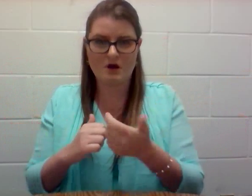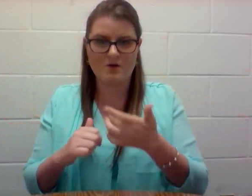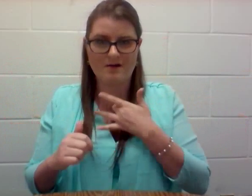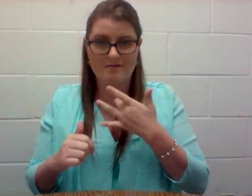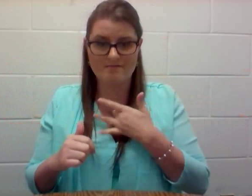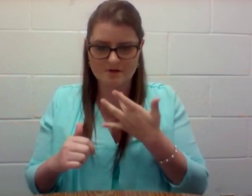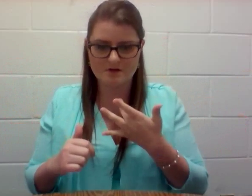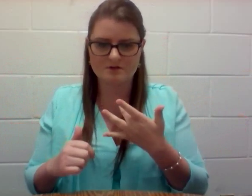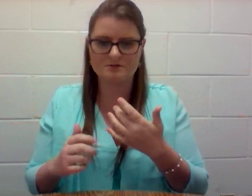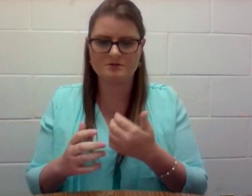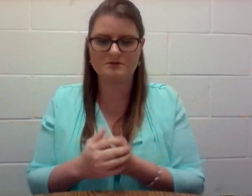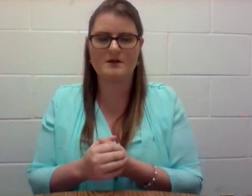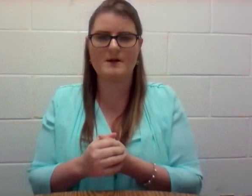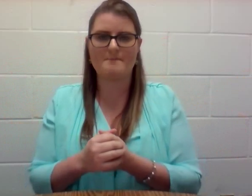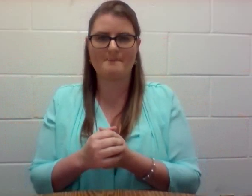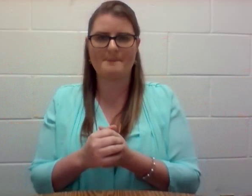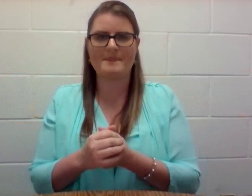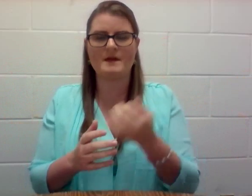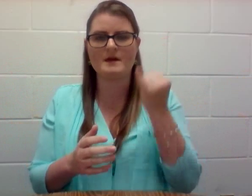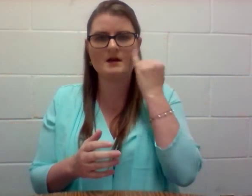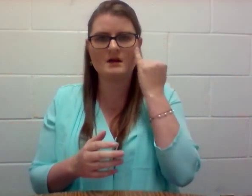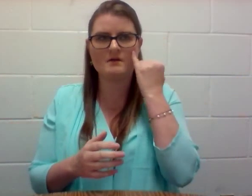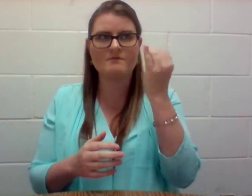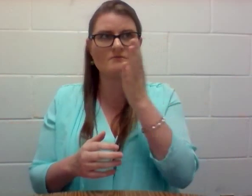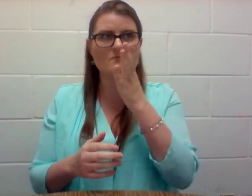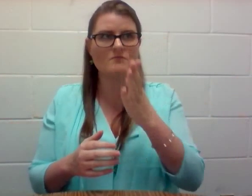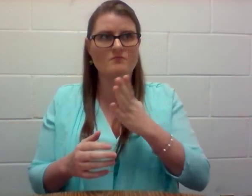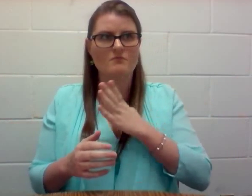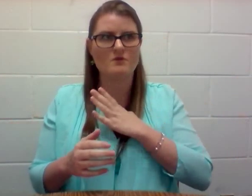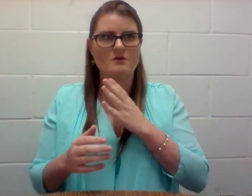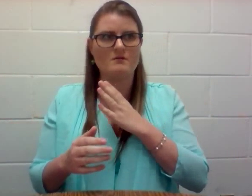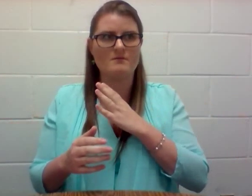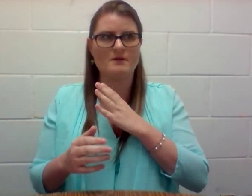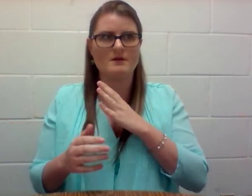guidance of man, leadership of man, is a personal and